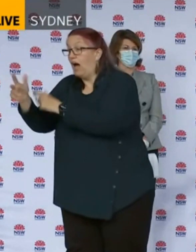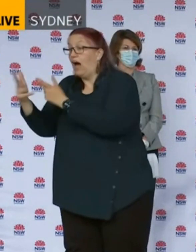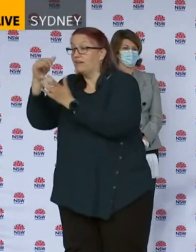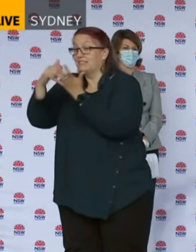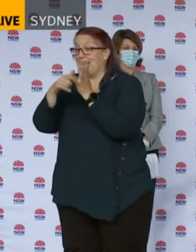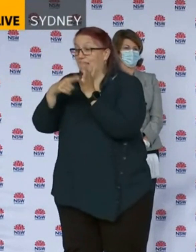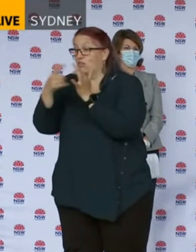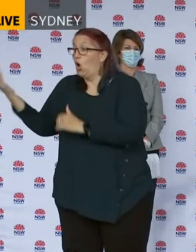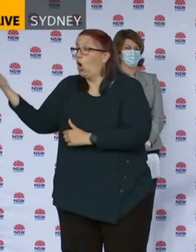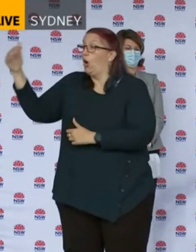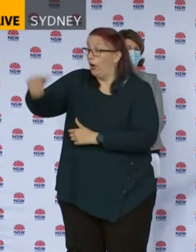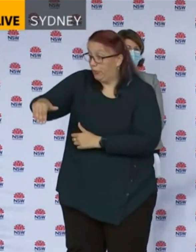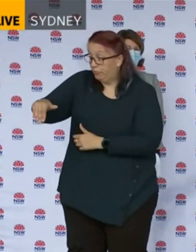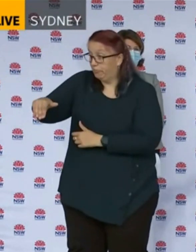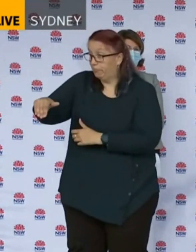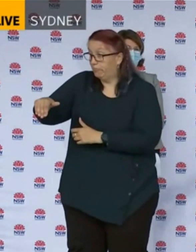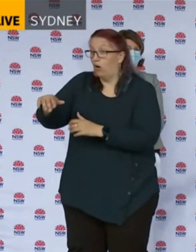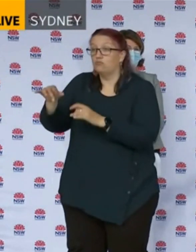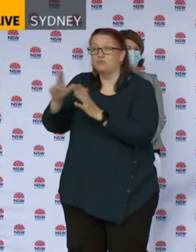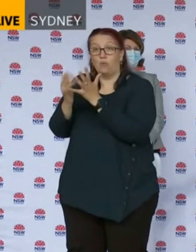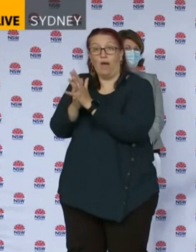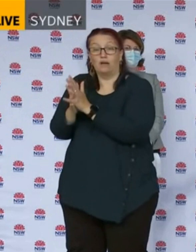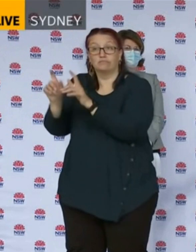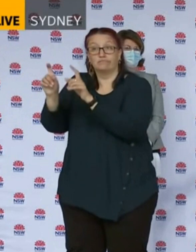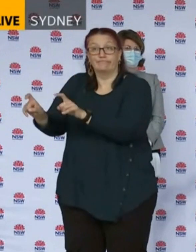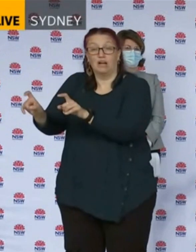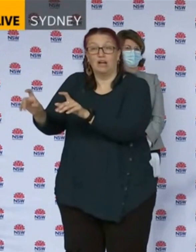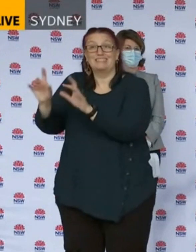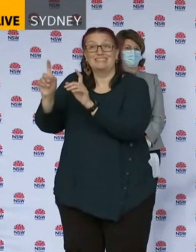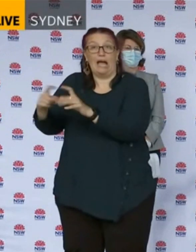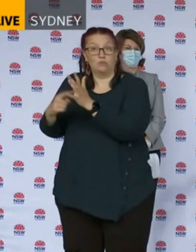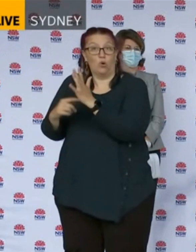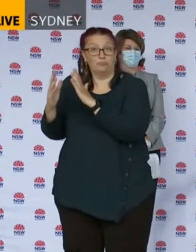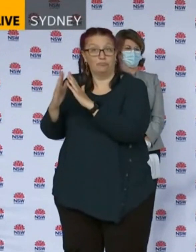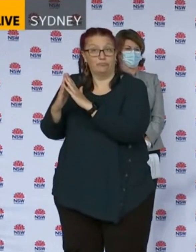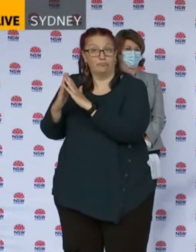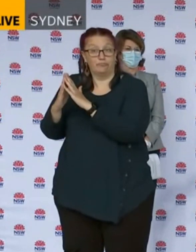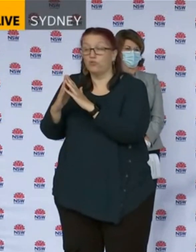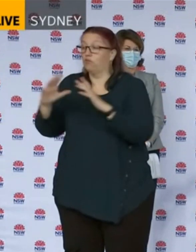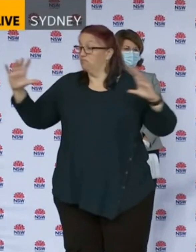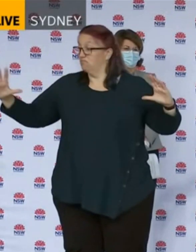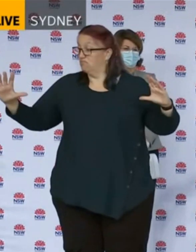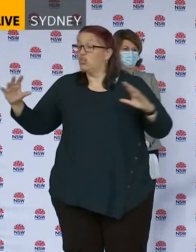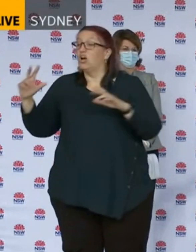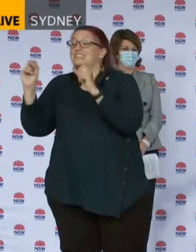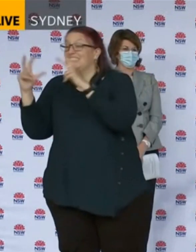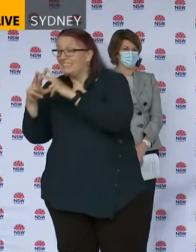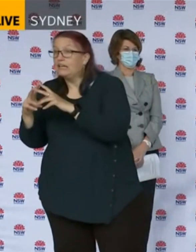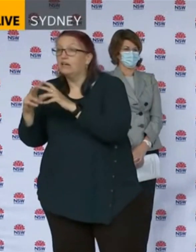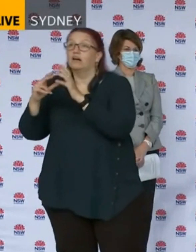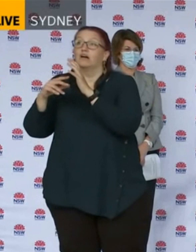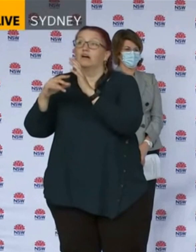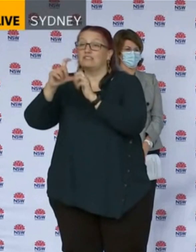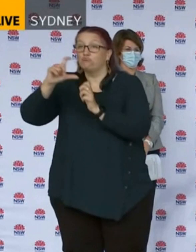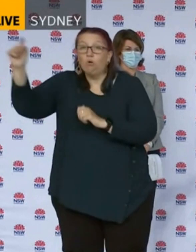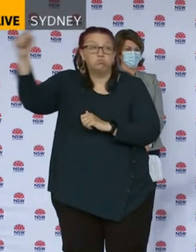is that you are permitted to leave home for the 4 essential reasons, roughly. One is